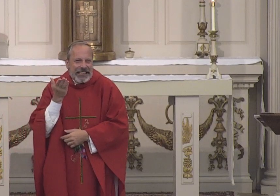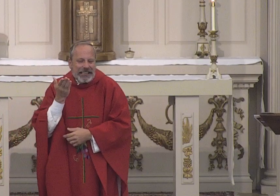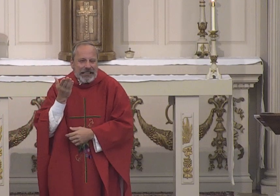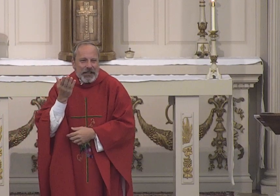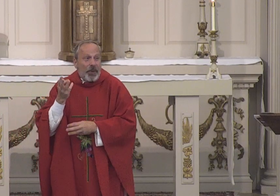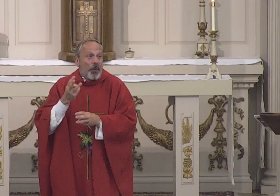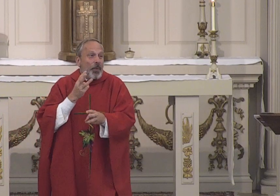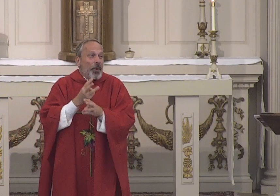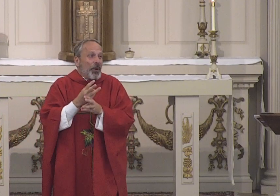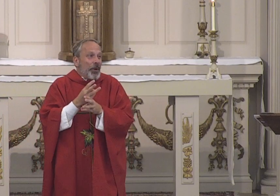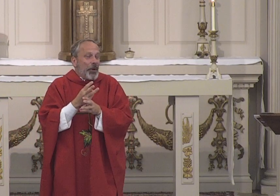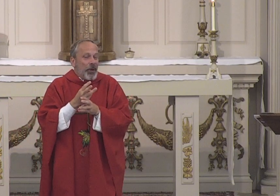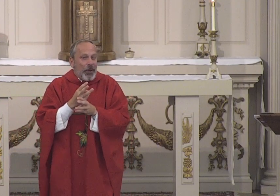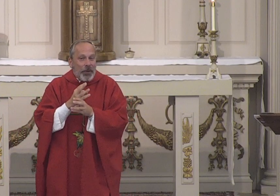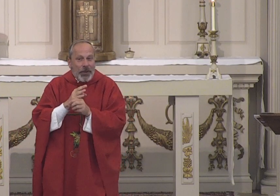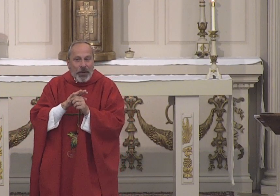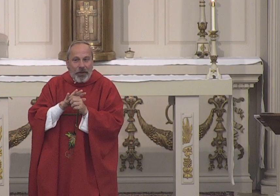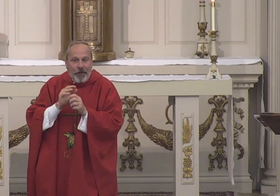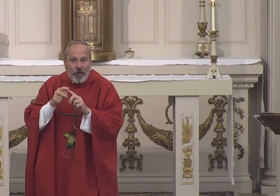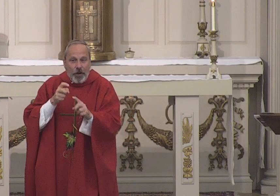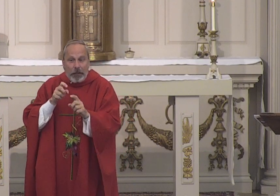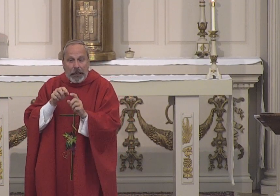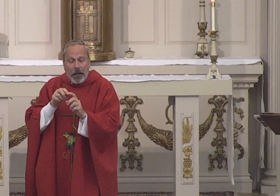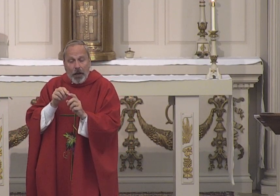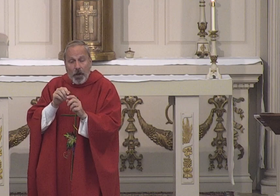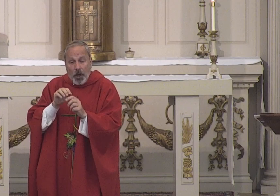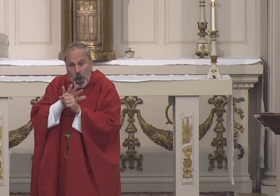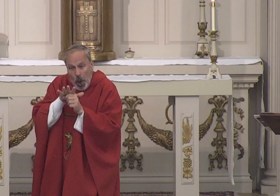We tend to see, you know,